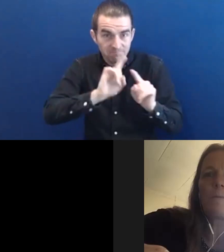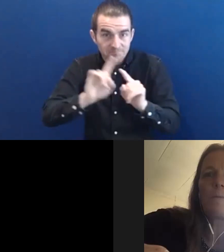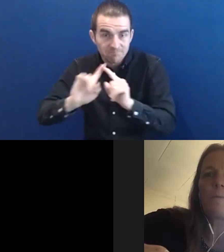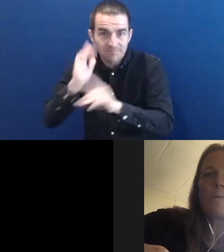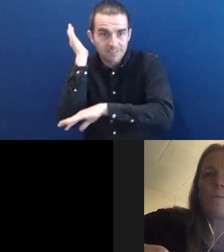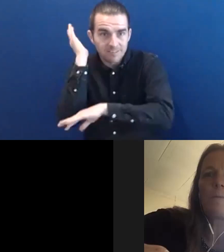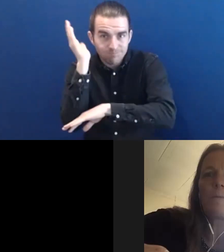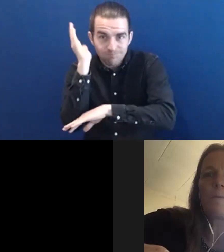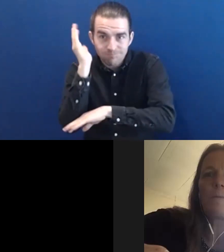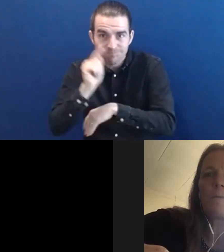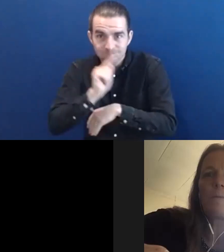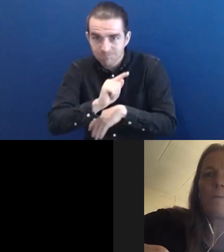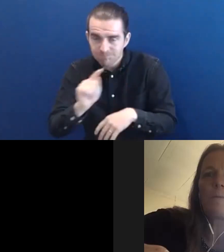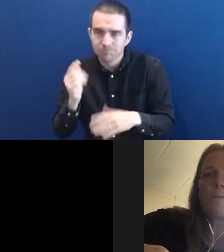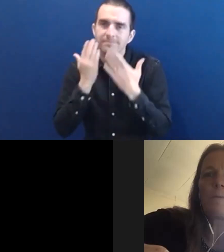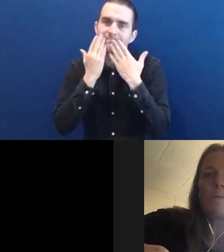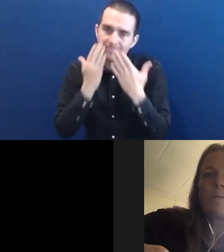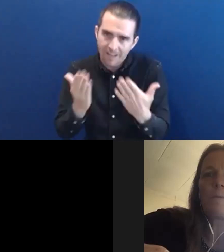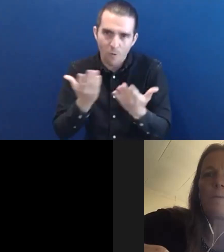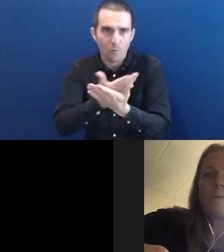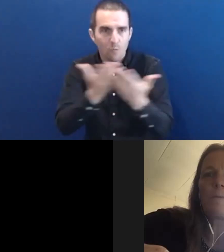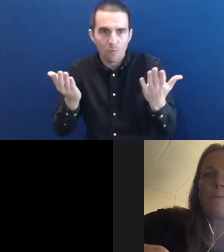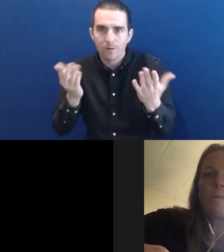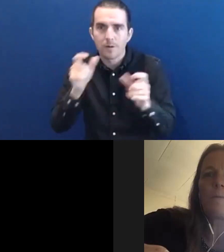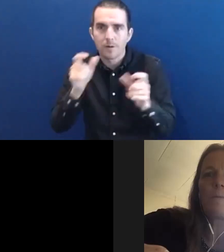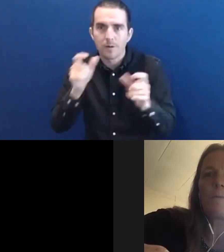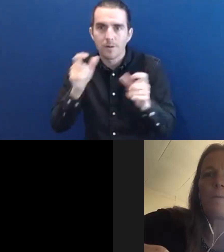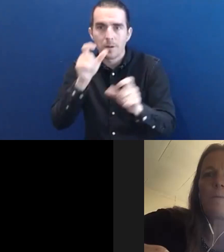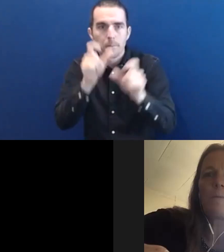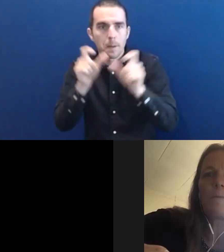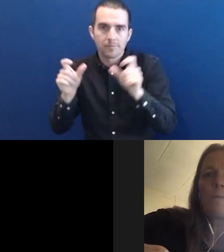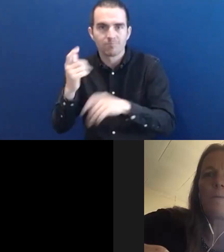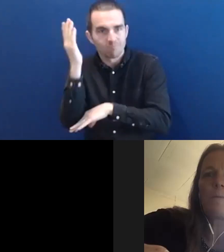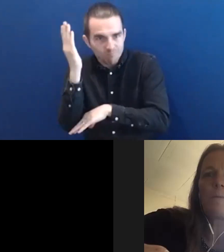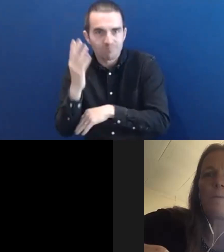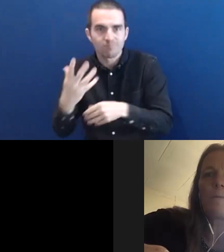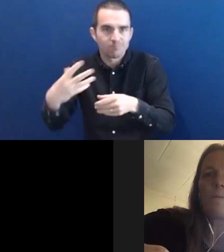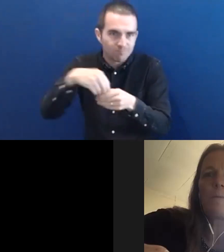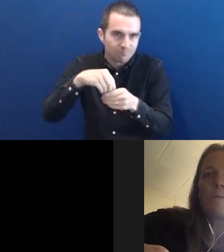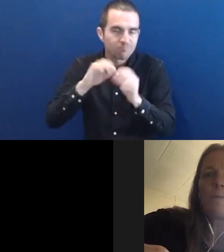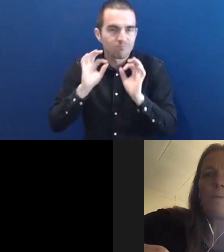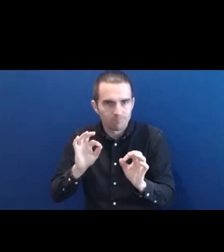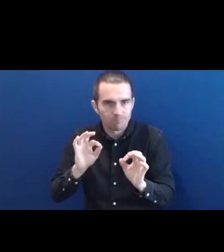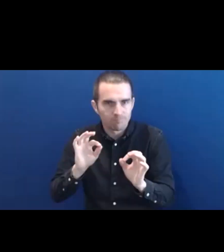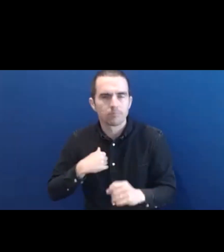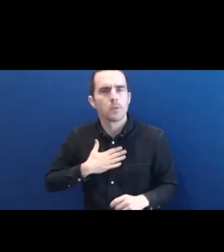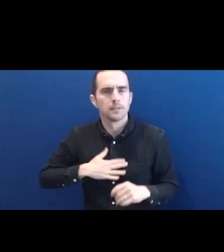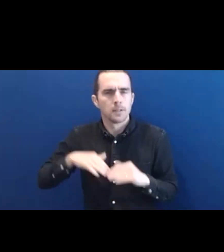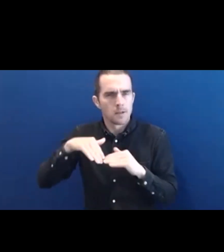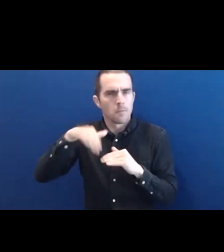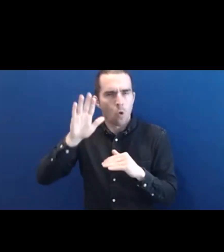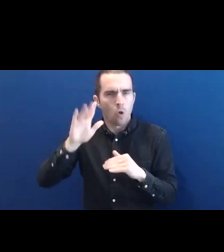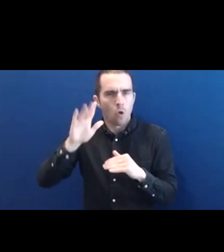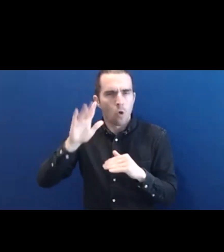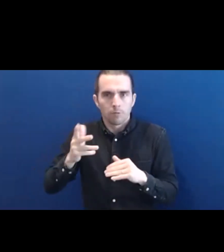this a little bit more interactive. It's just about me reading out questions from